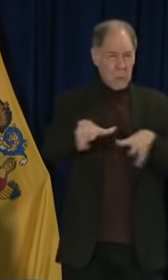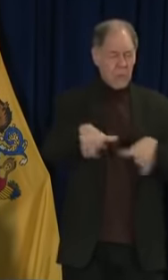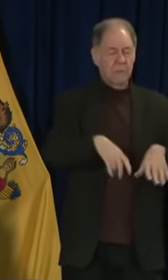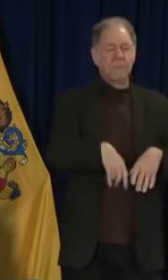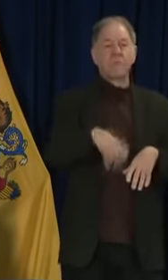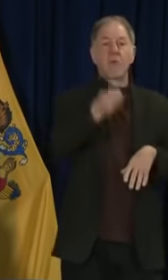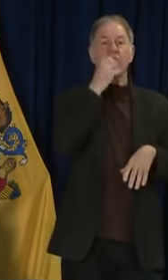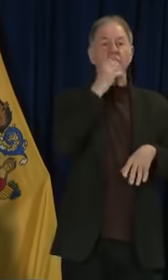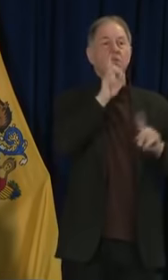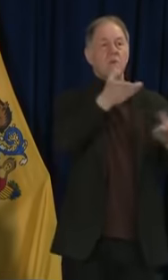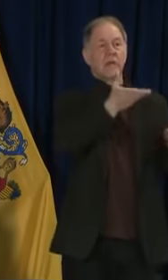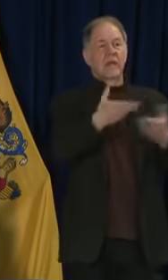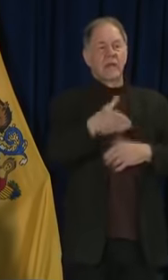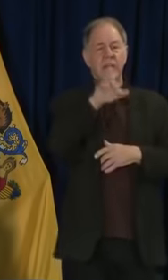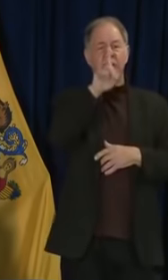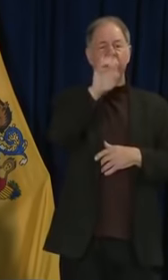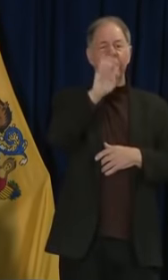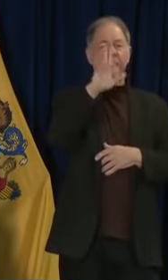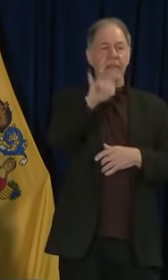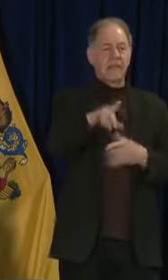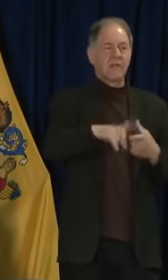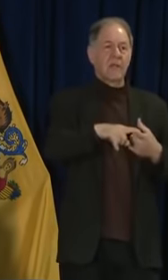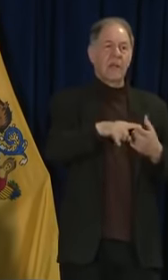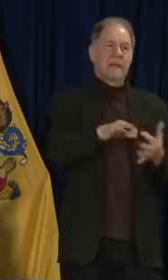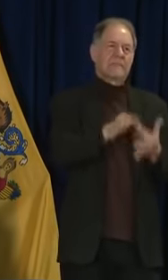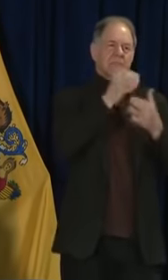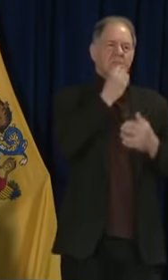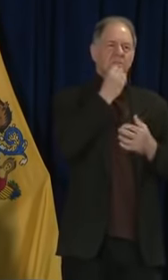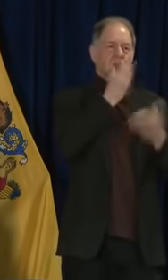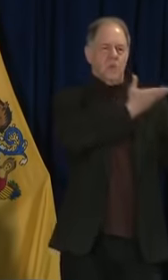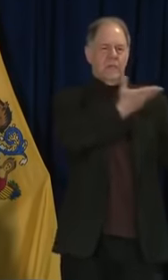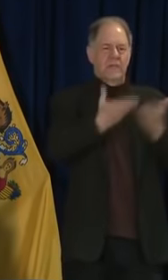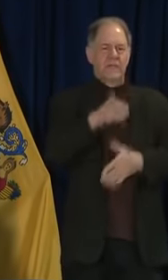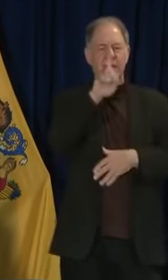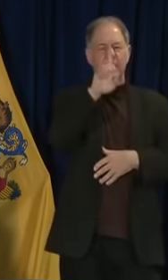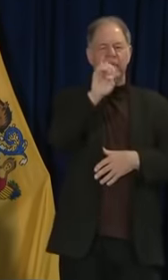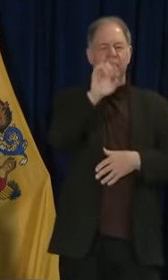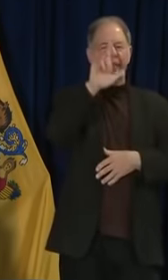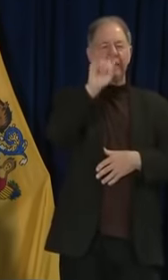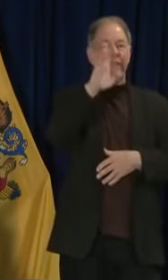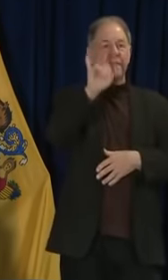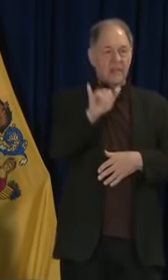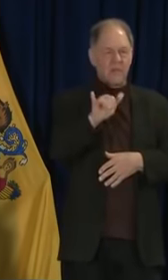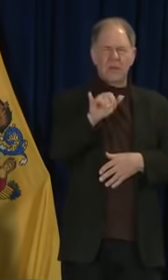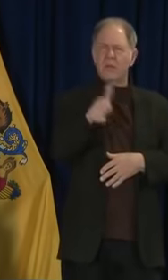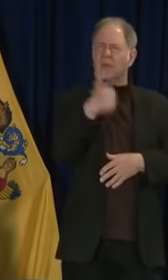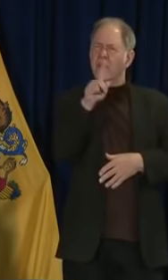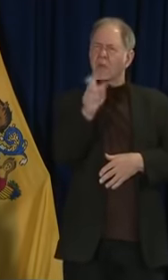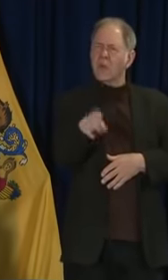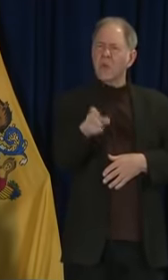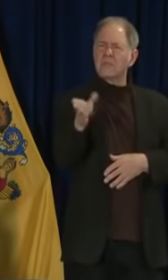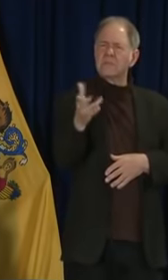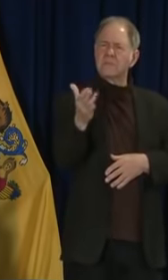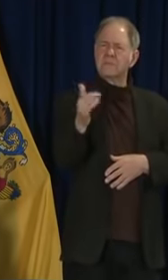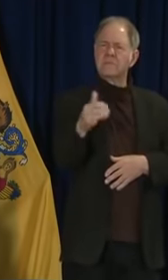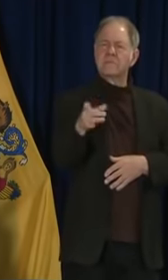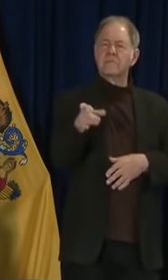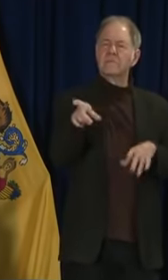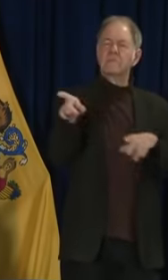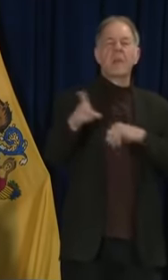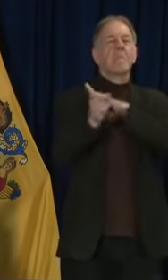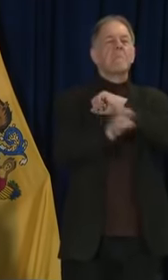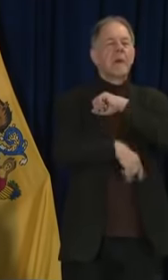okay, particularly food deliveries. I forget what else you had asked as part of that. And penalties for